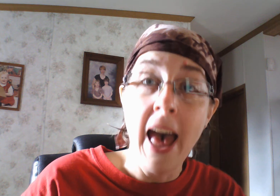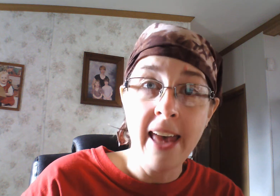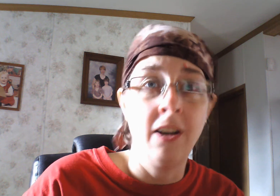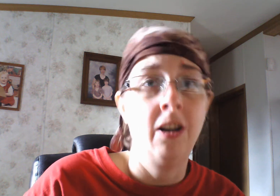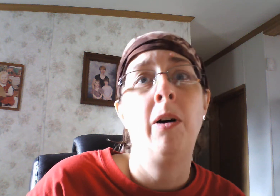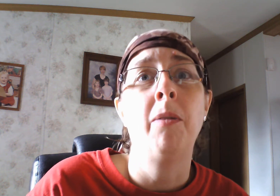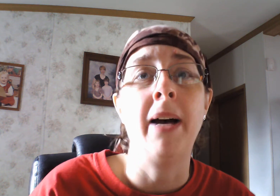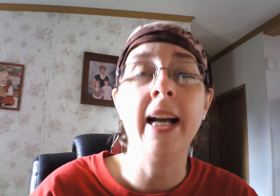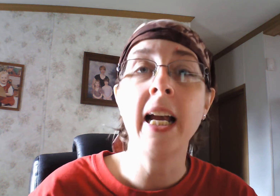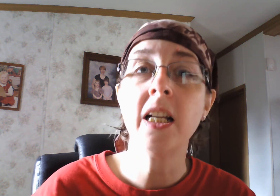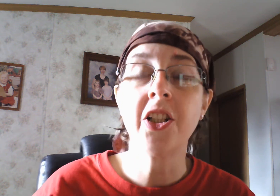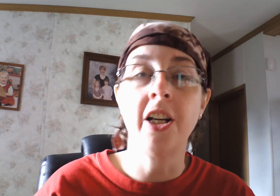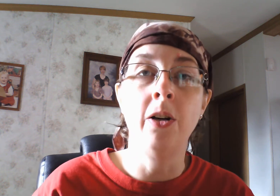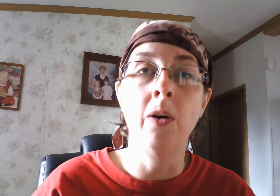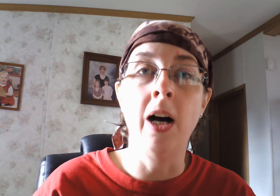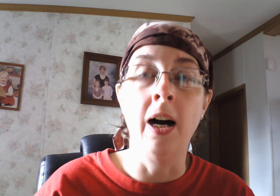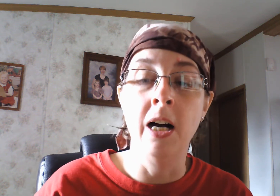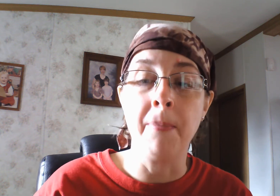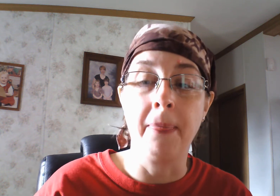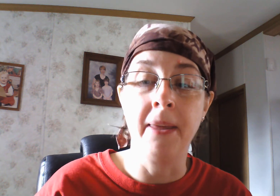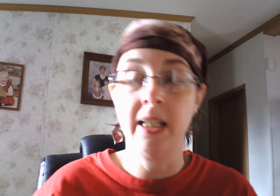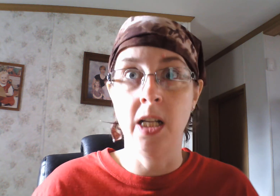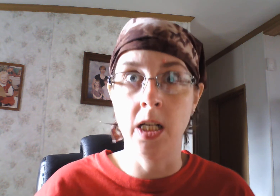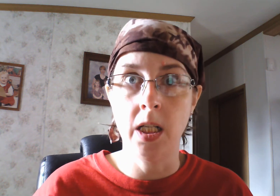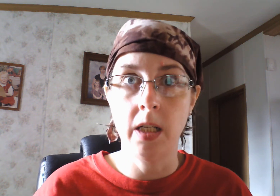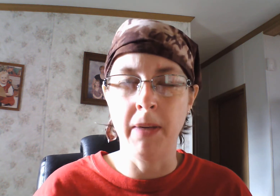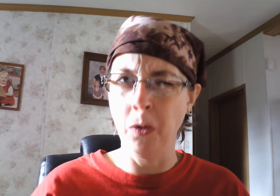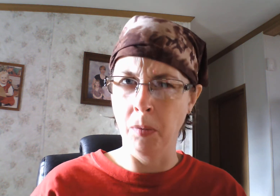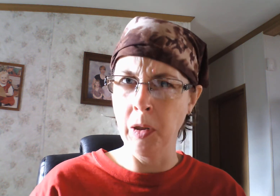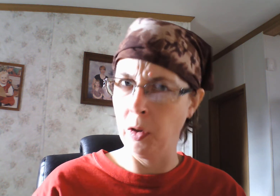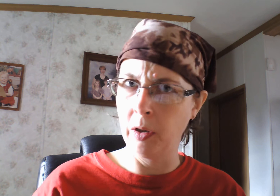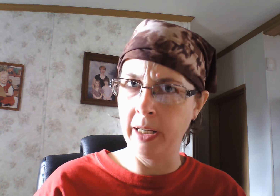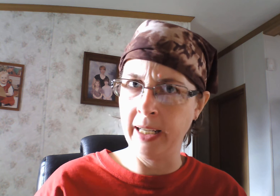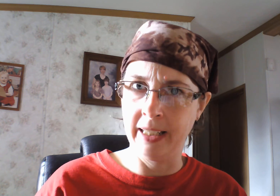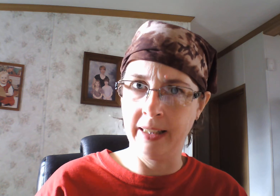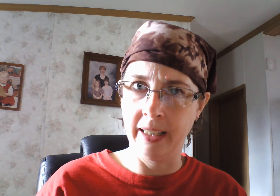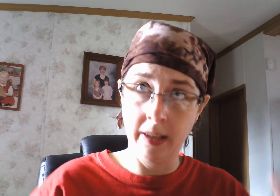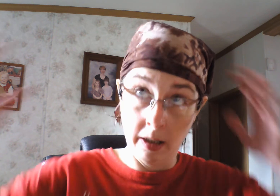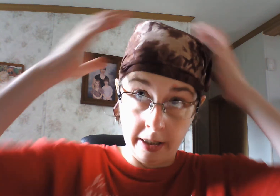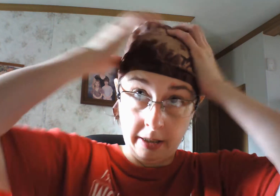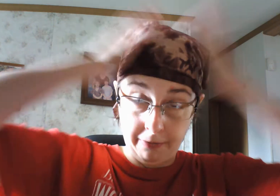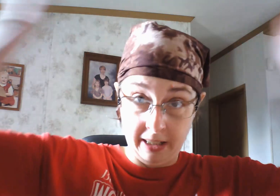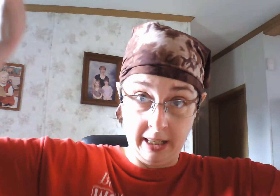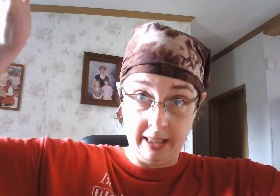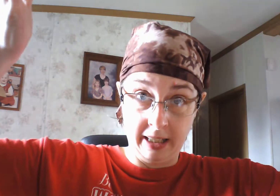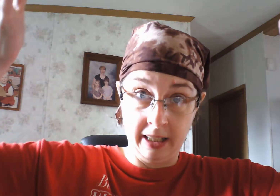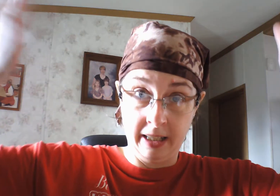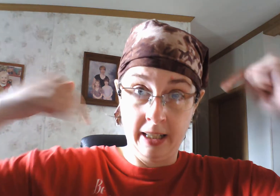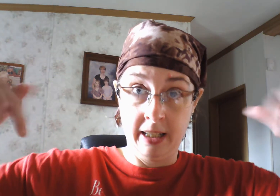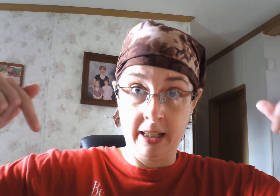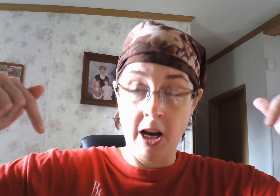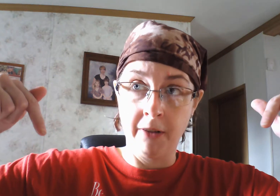Hey y'all, welcome back. So, this is not my normal look, and I get that. This fantastic thing is